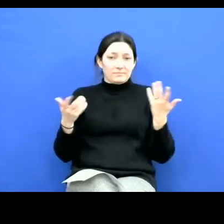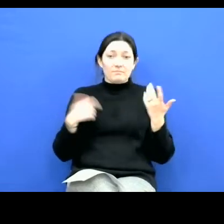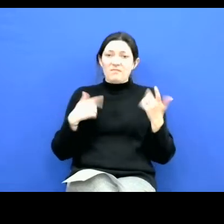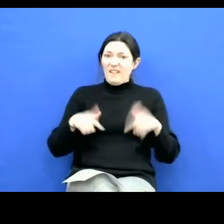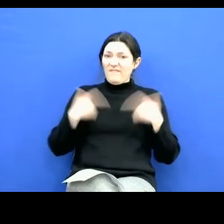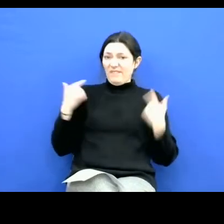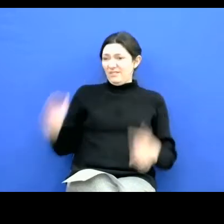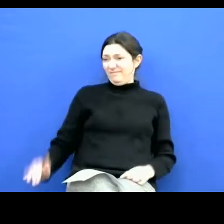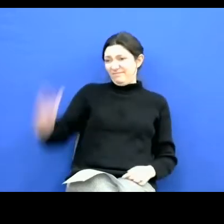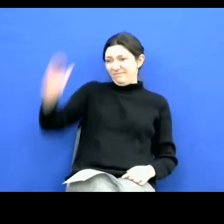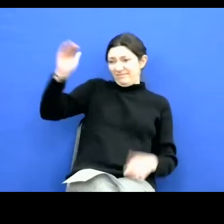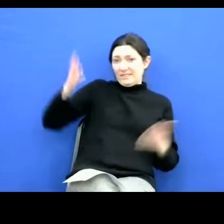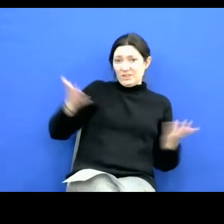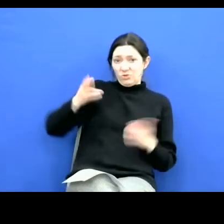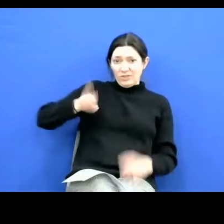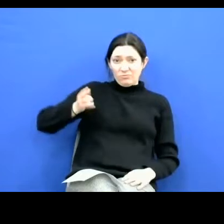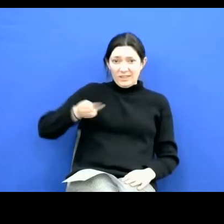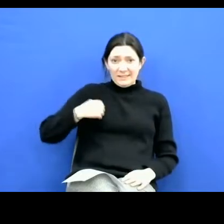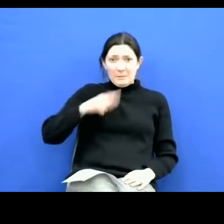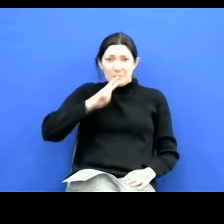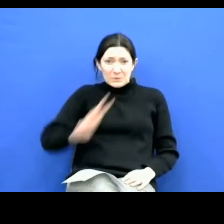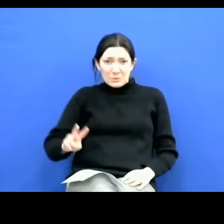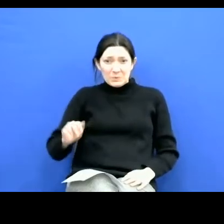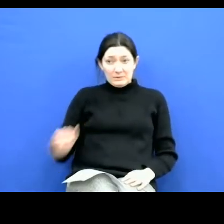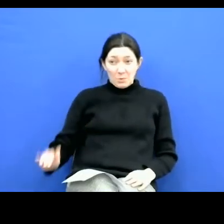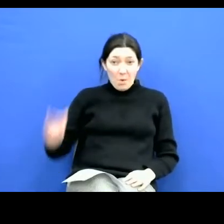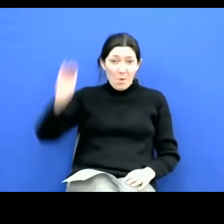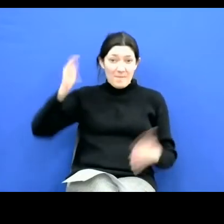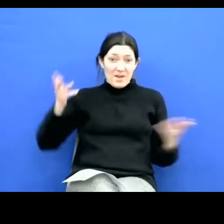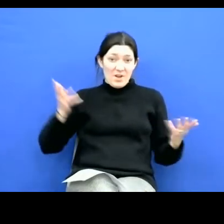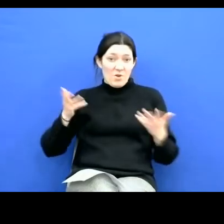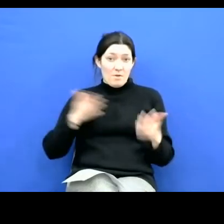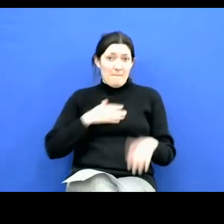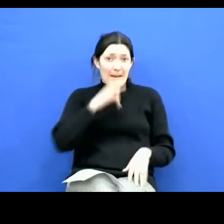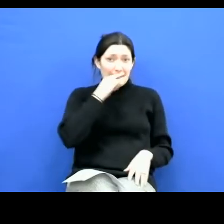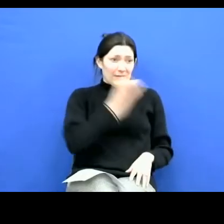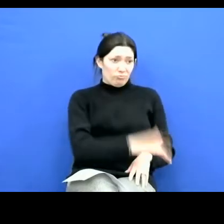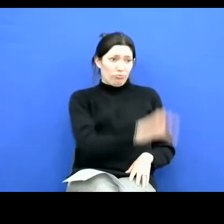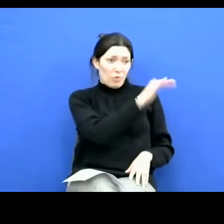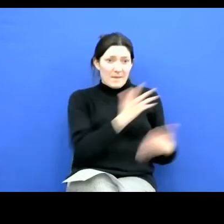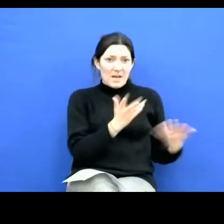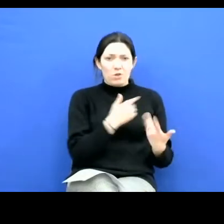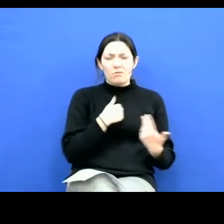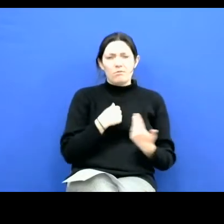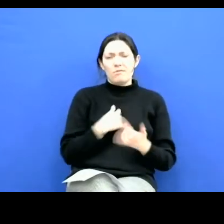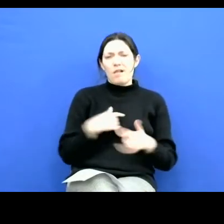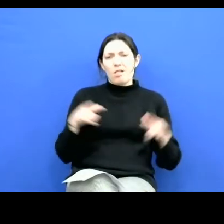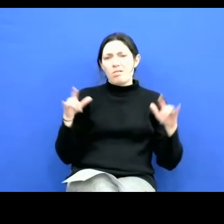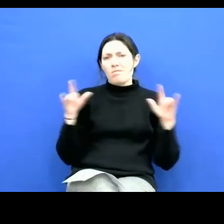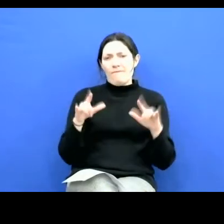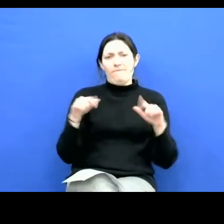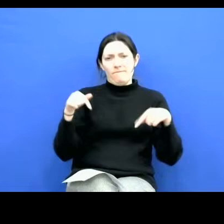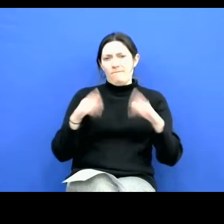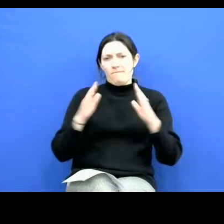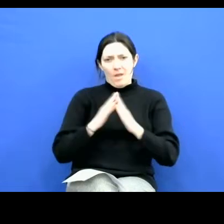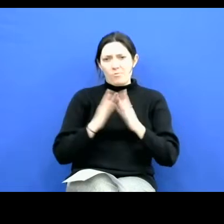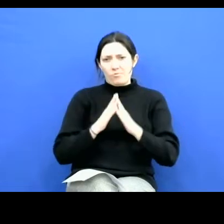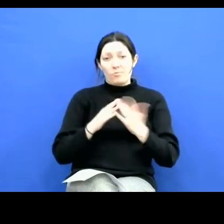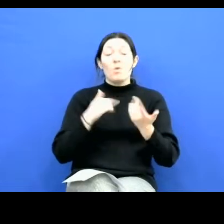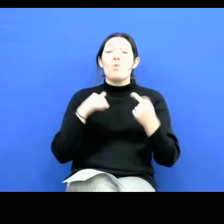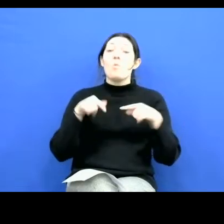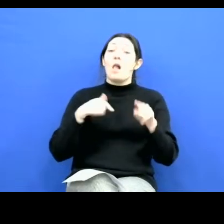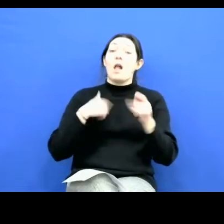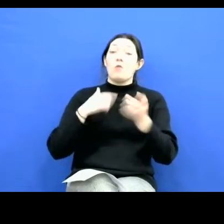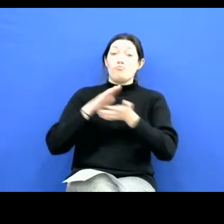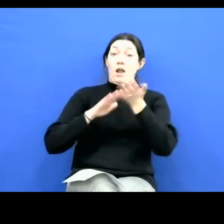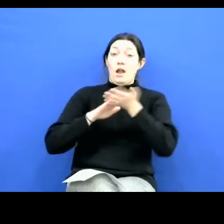since I was 2. I was raised here. My kids were raised here. I just love this town. And when I ran, that's what I said to